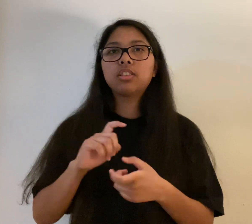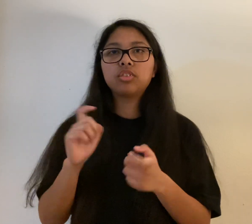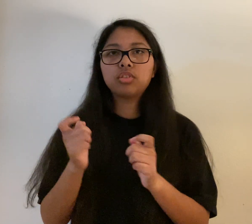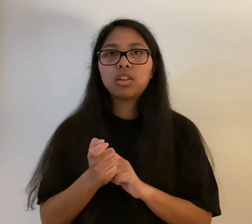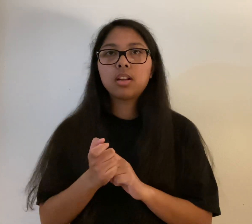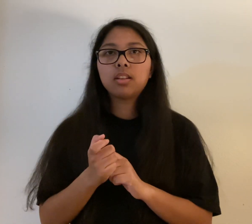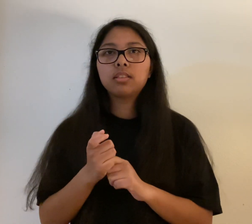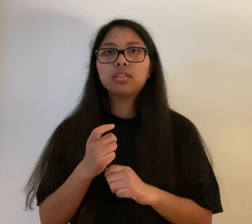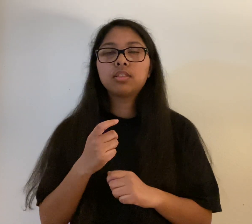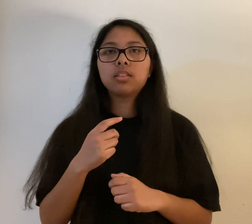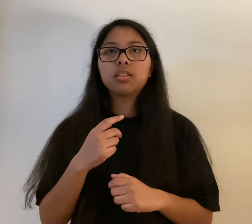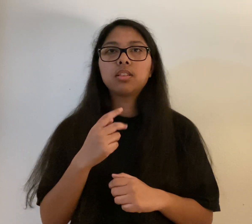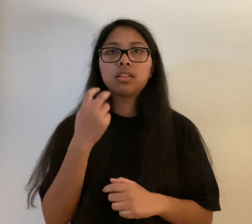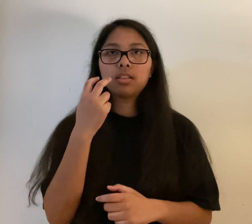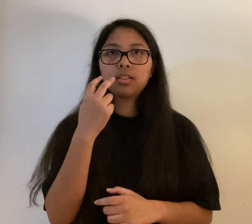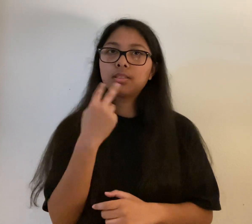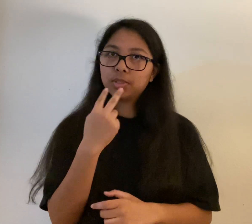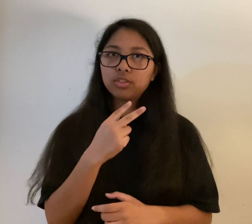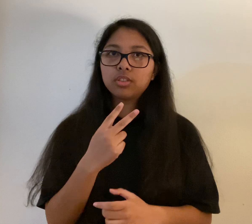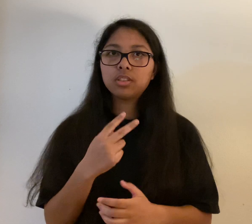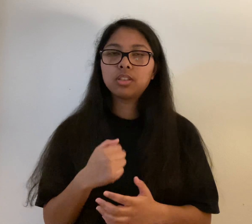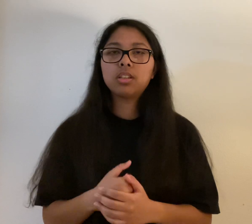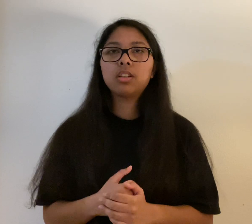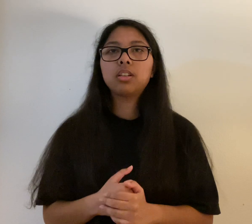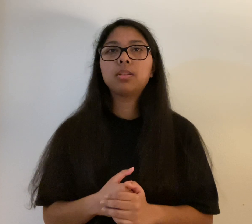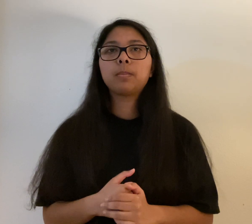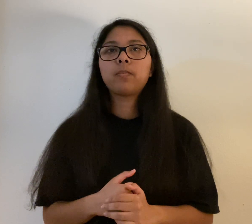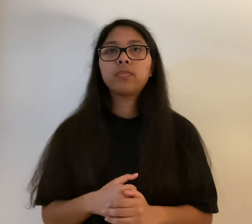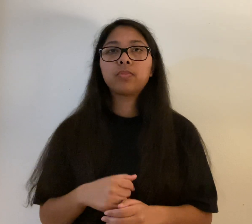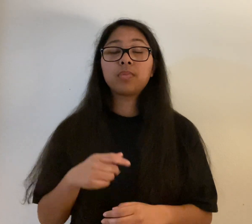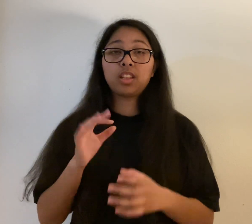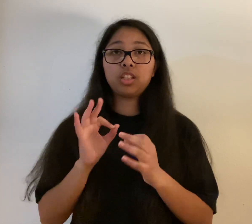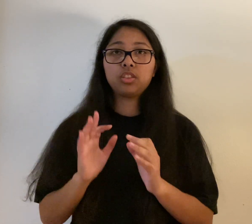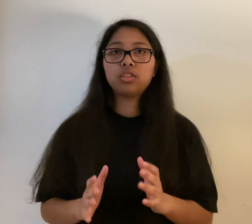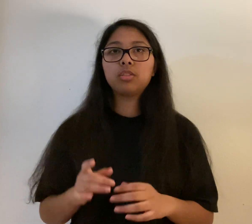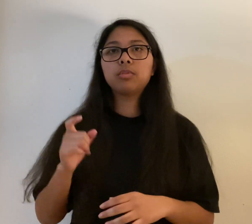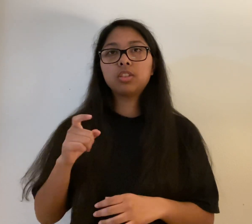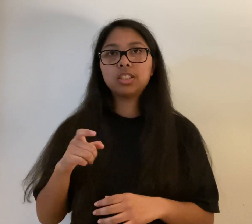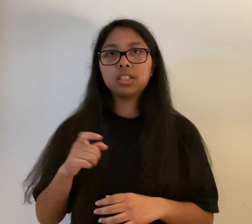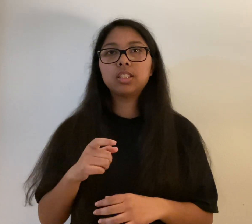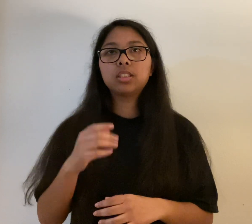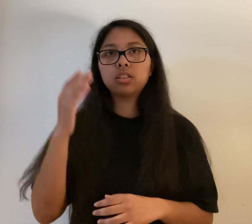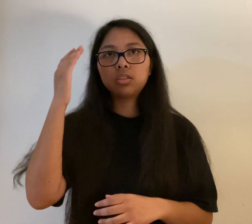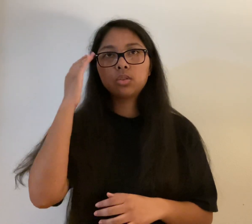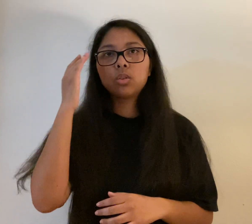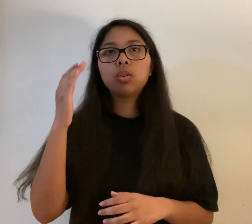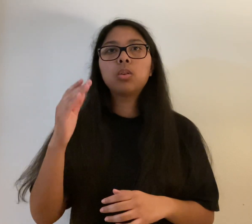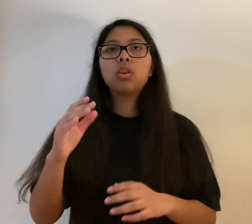The oral interpreter should be cognizant of the Code of Ethics of the Registry of Interpreters for the Deaf